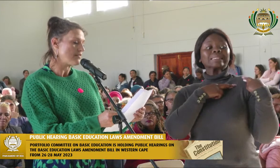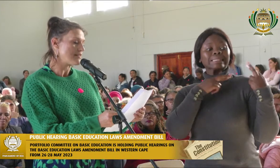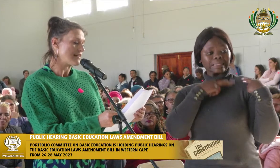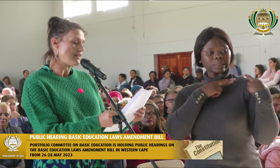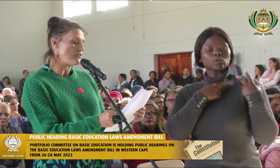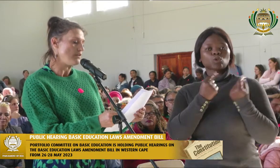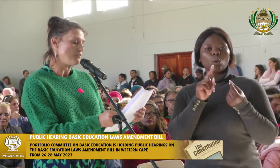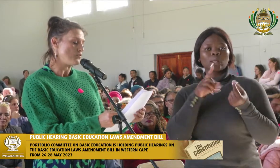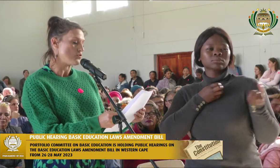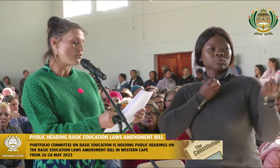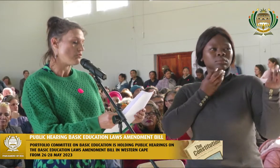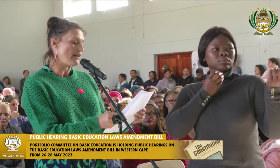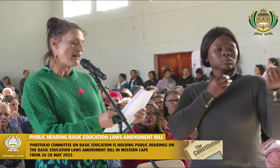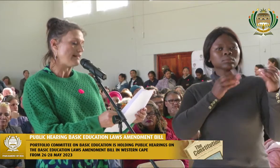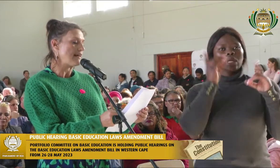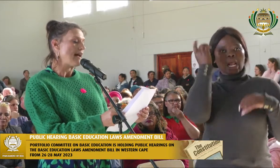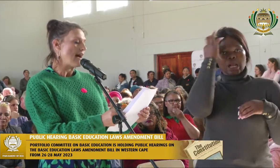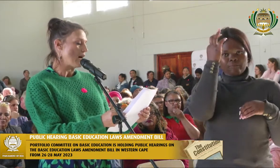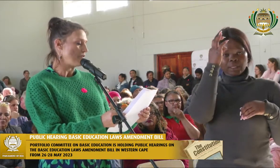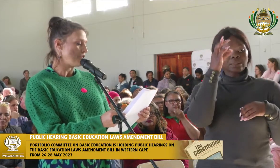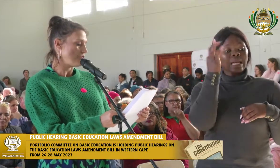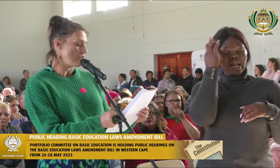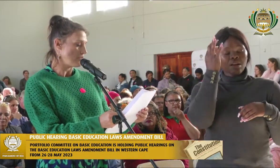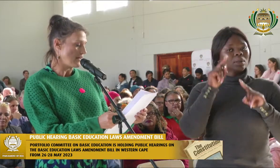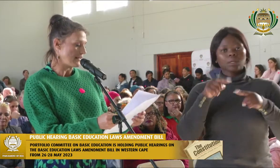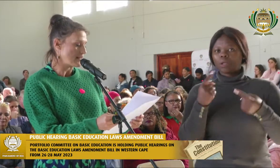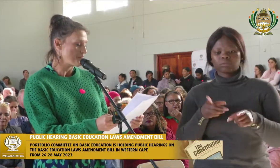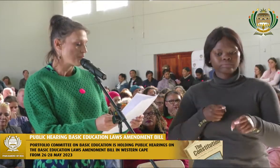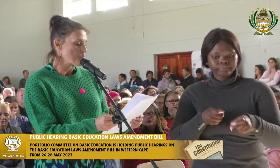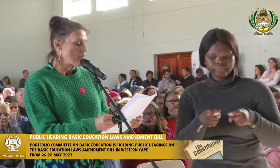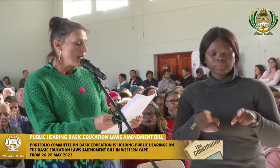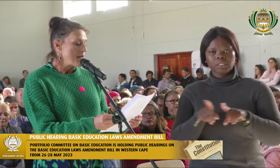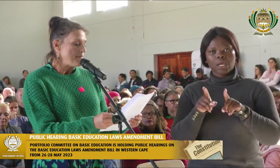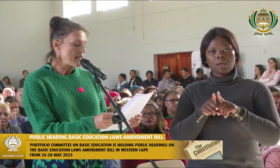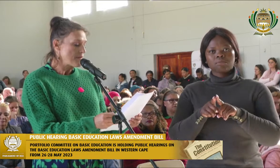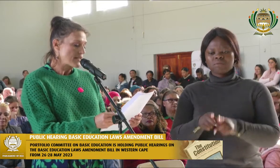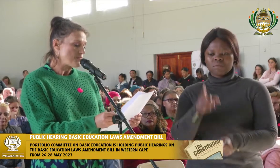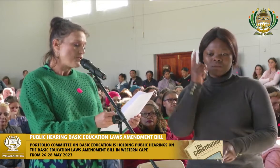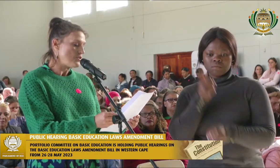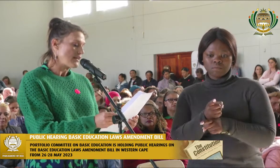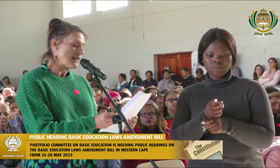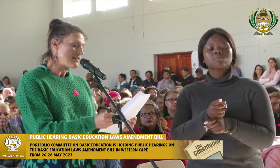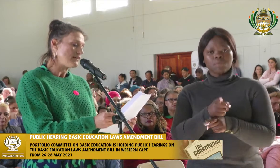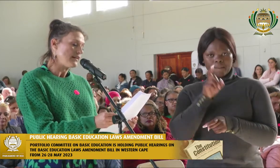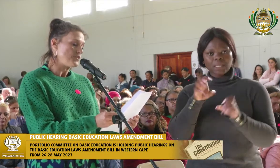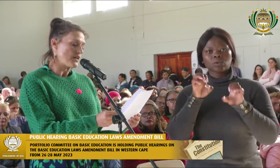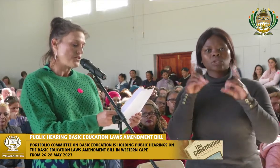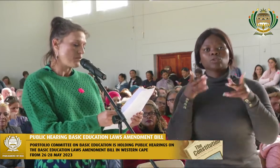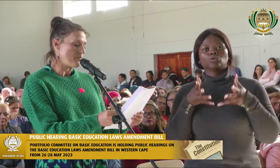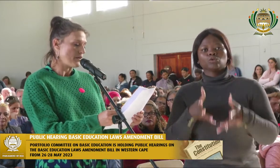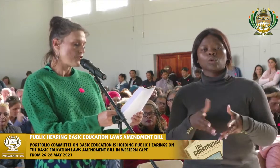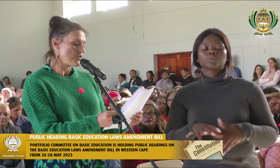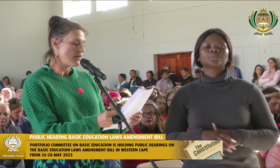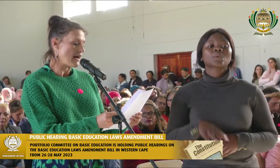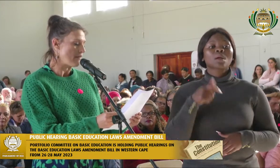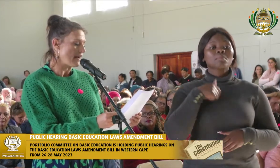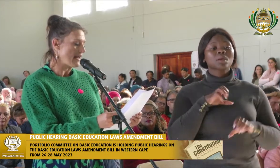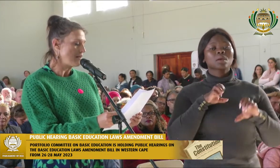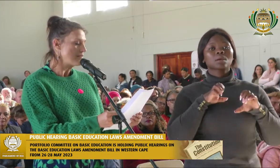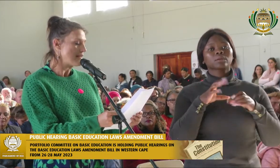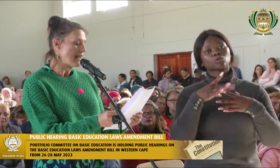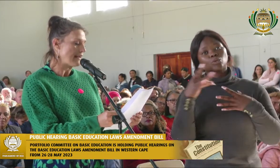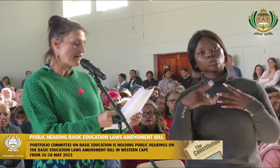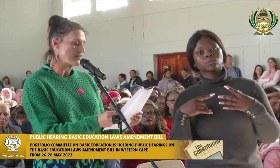and not the state to enforce or regulate how it should look like. Me and my husband choose a classical education approach.